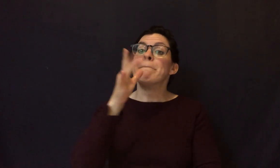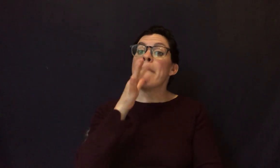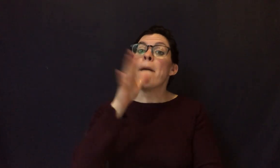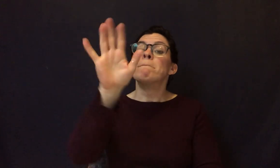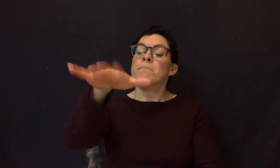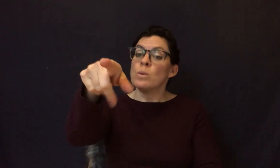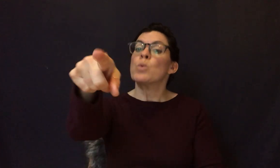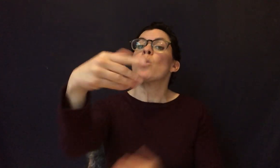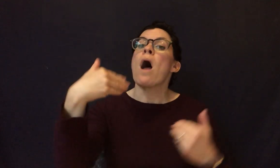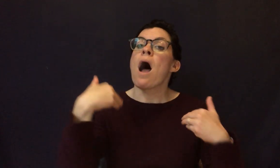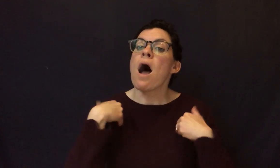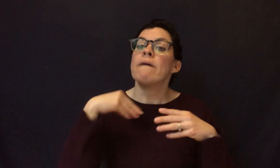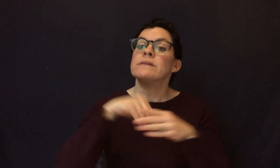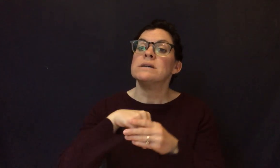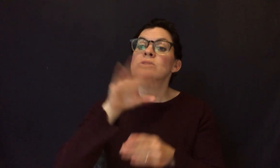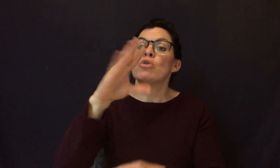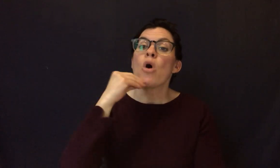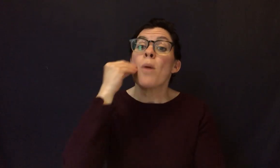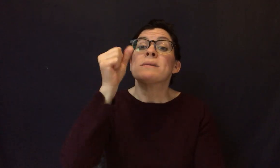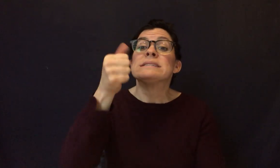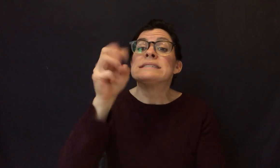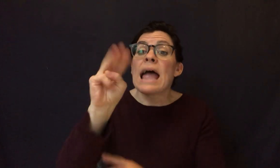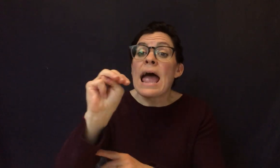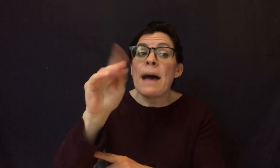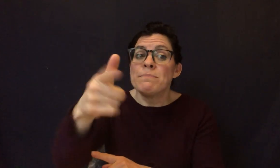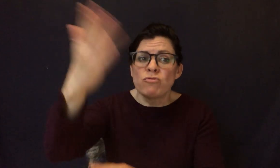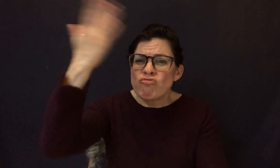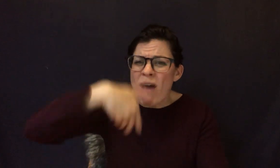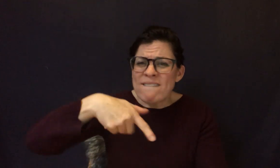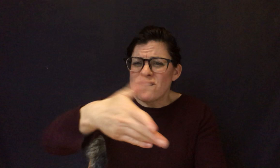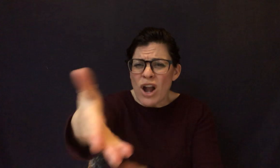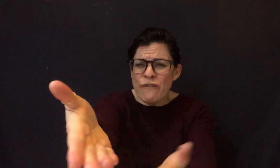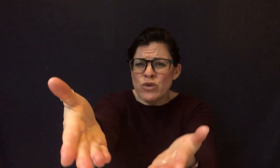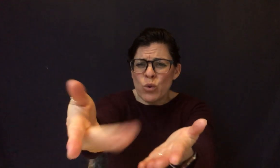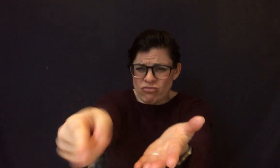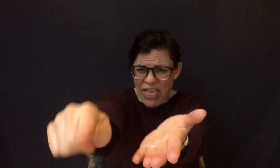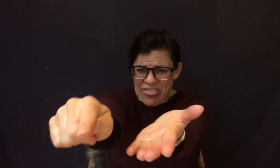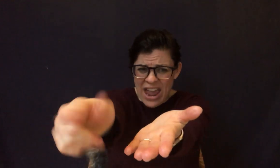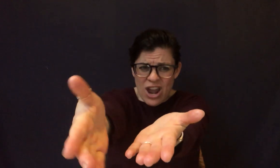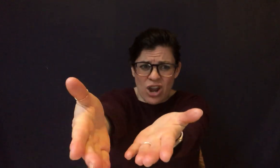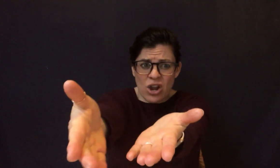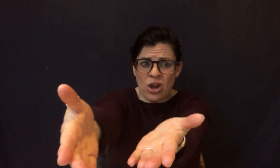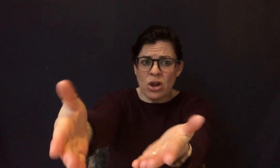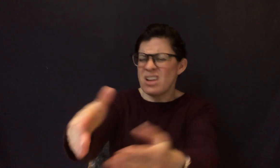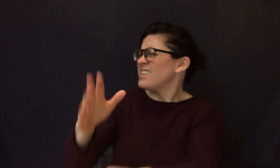What you mean? What kind of- Huh? You got one right in front of you.